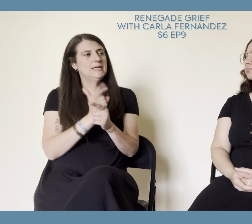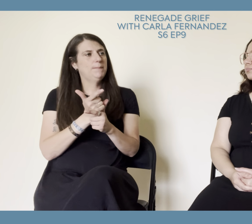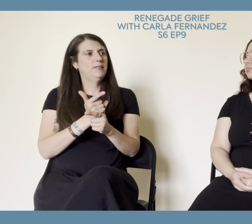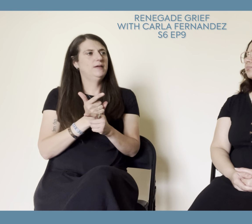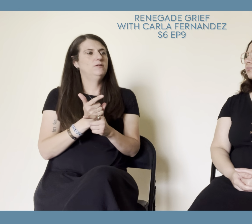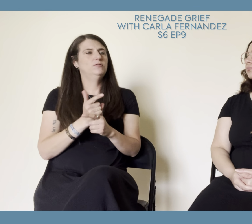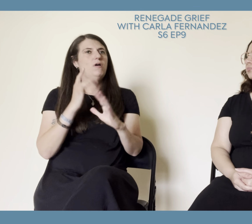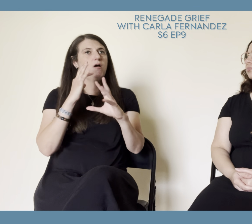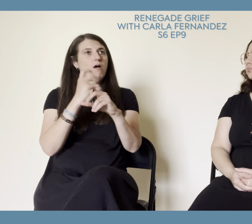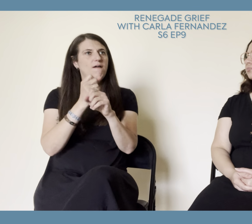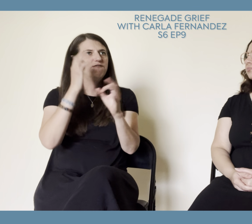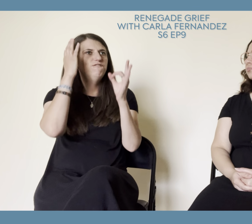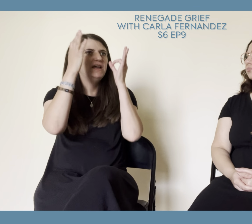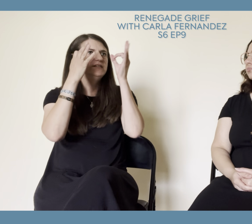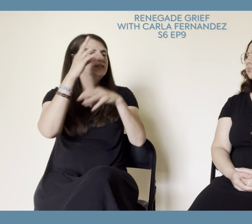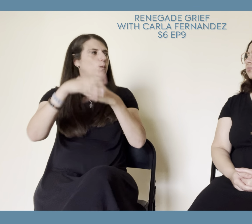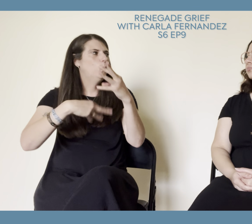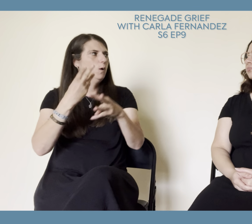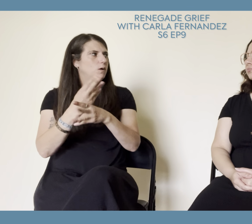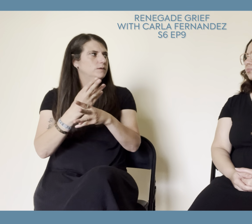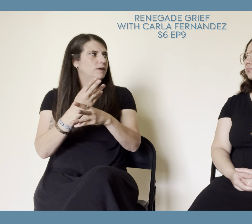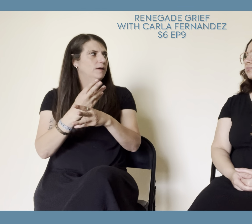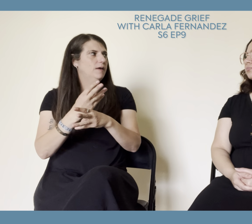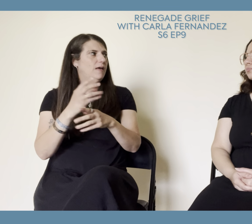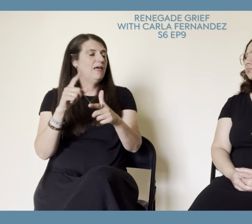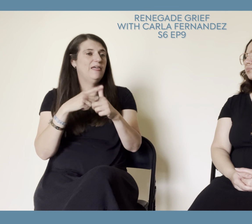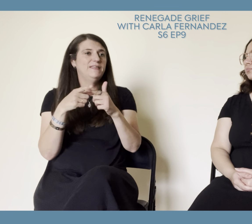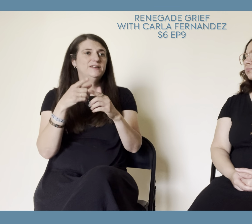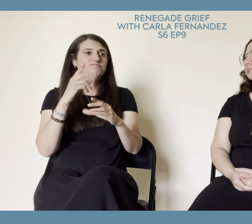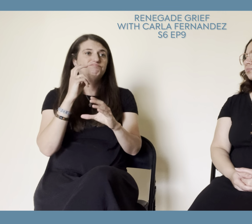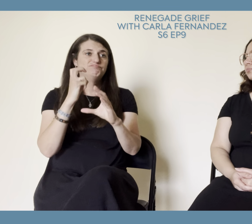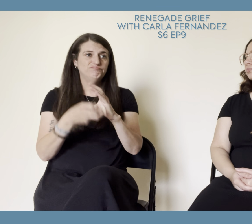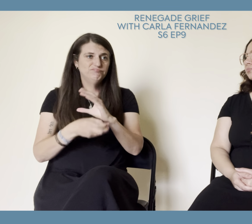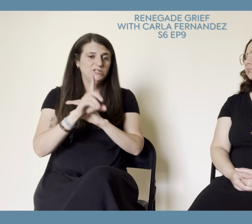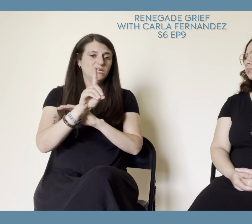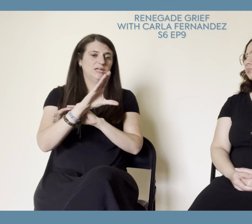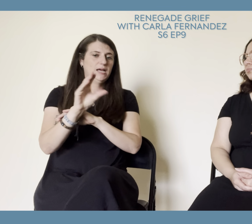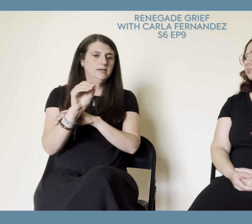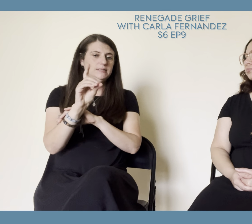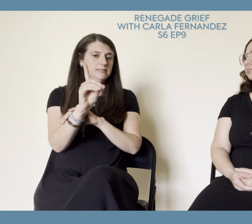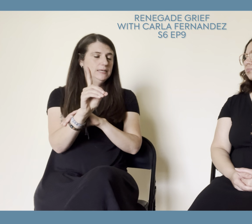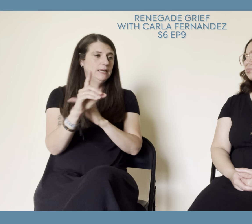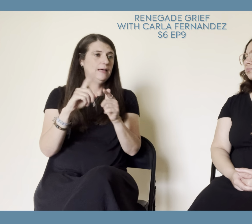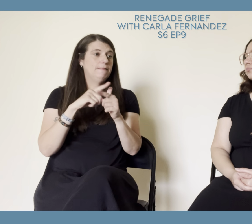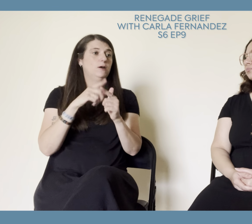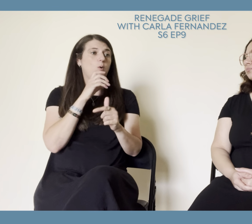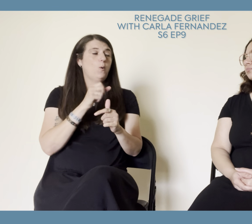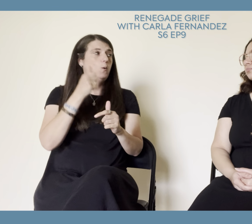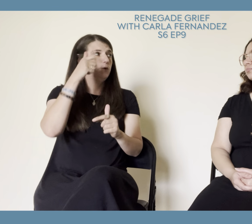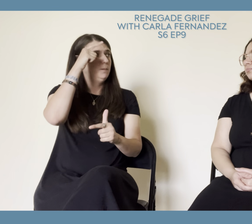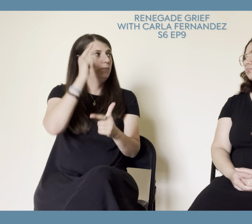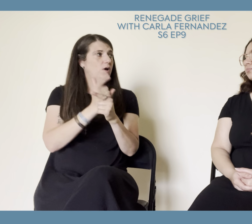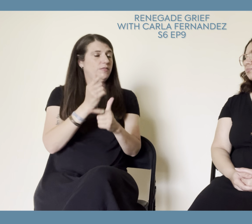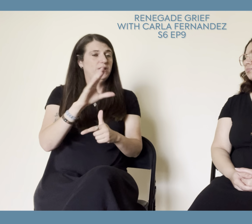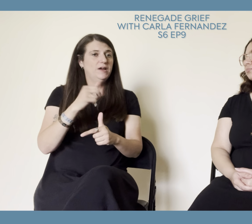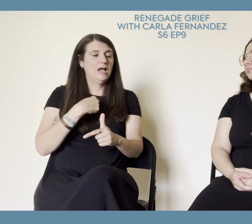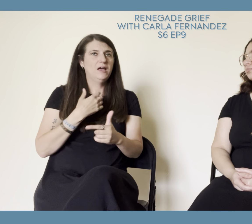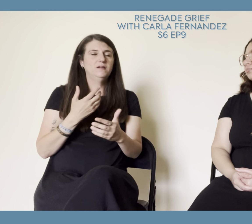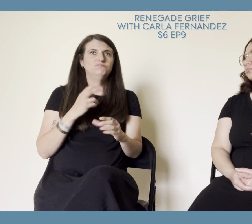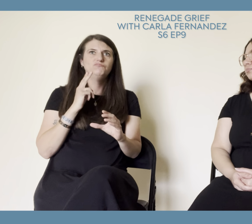worlds. And they got really into Dungeons and Dragons, and our older brother and I were like, can we play? It seems